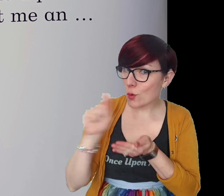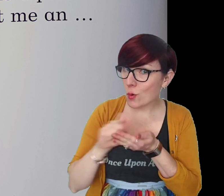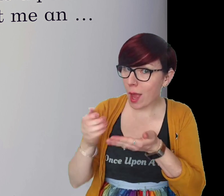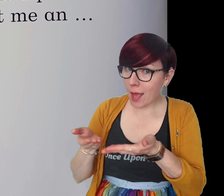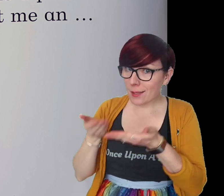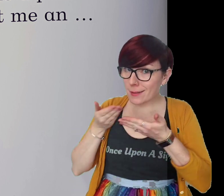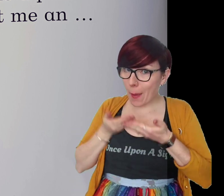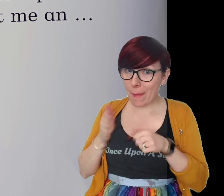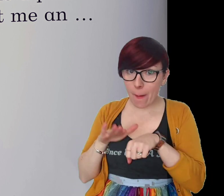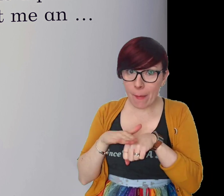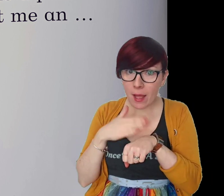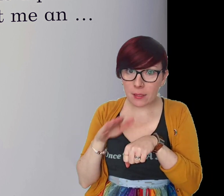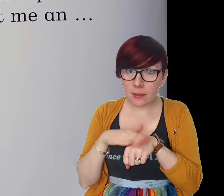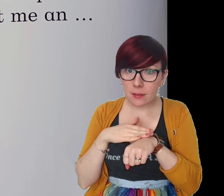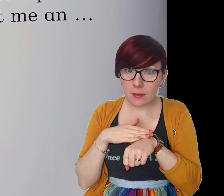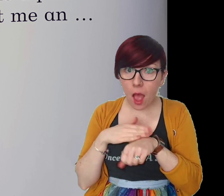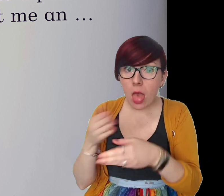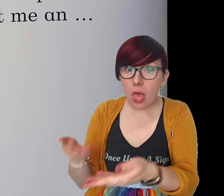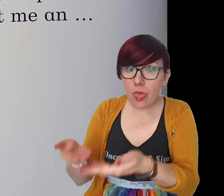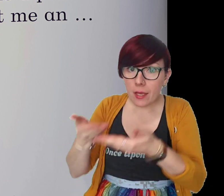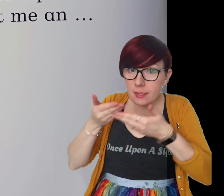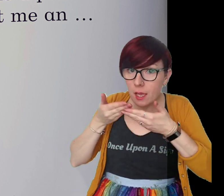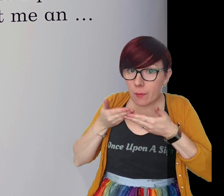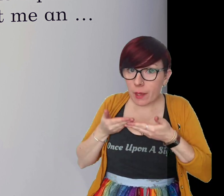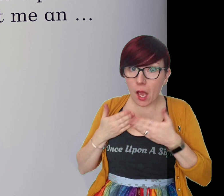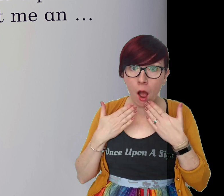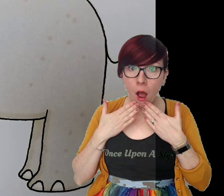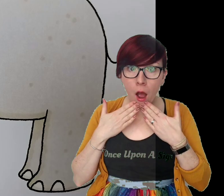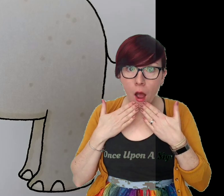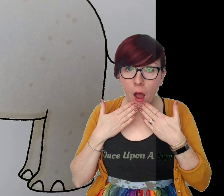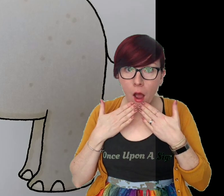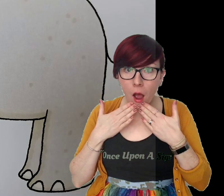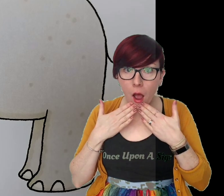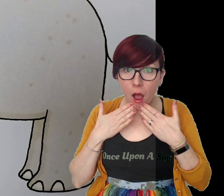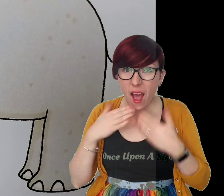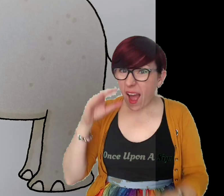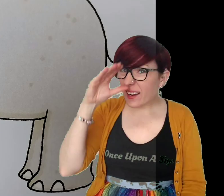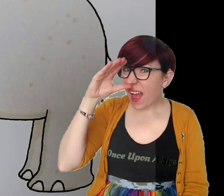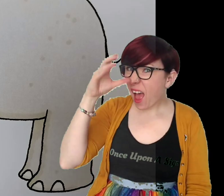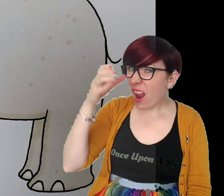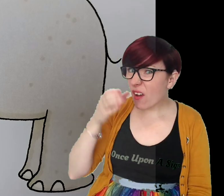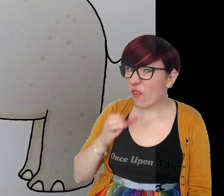I wrote to the zoo to send me a pet. They sent me an